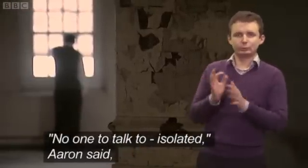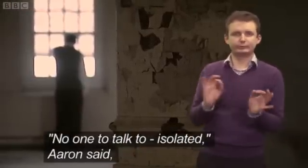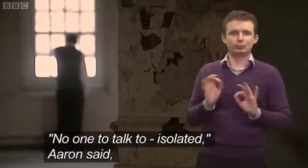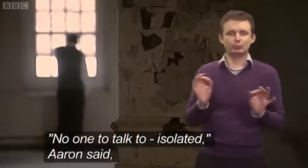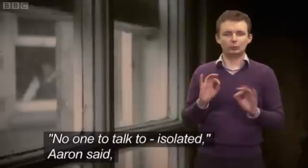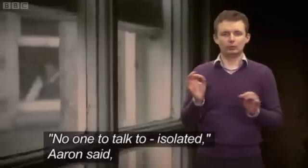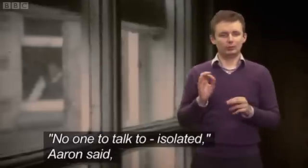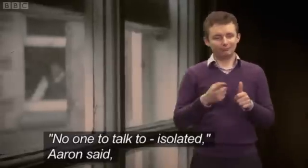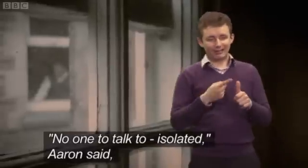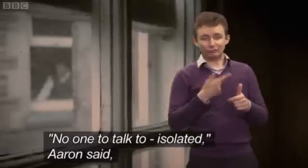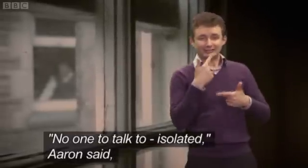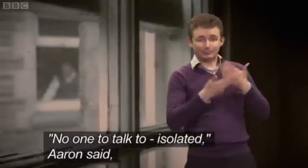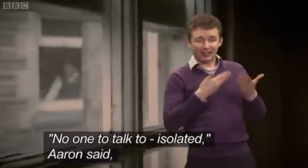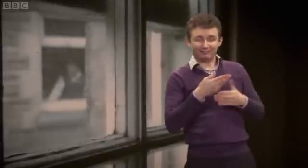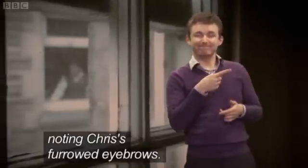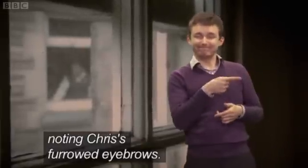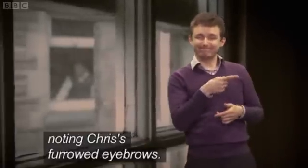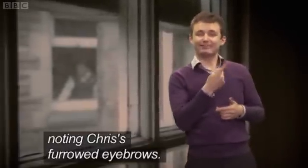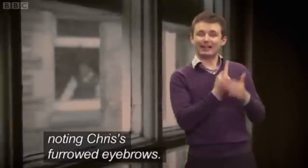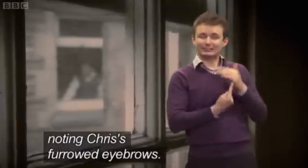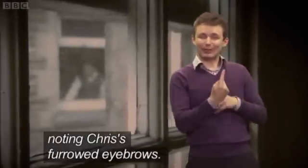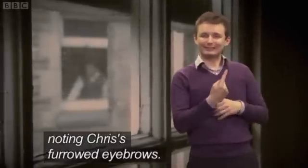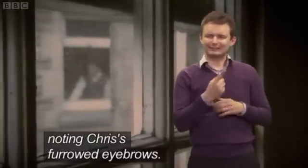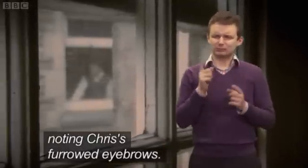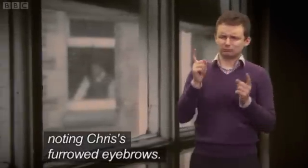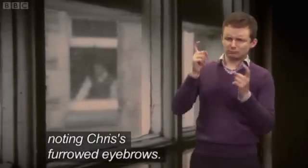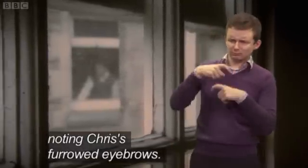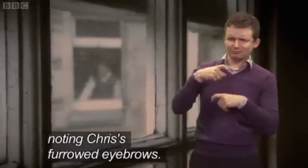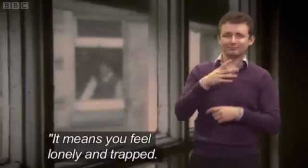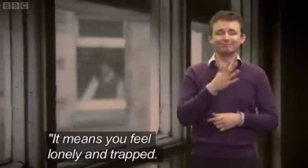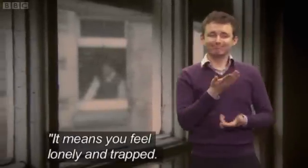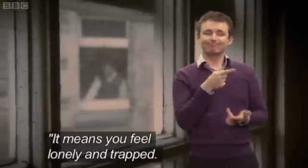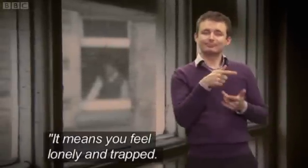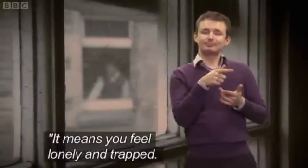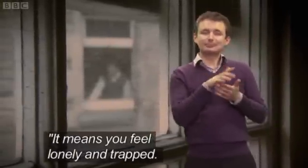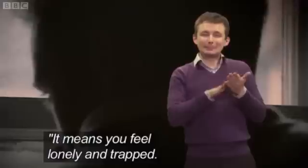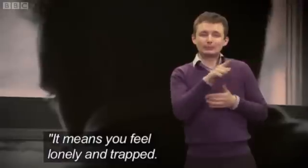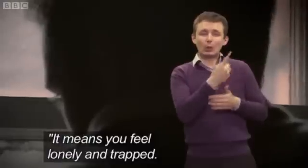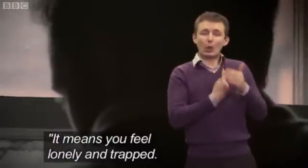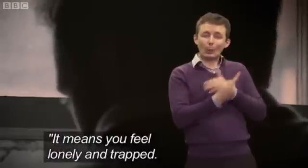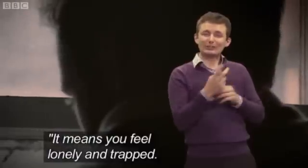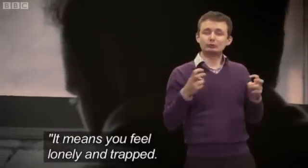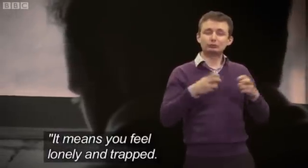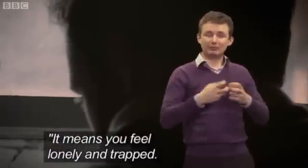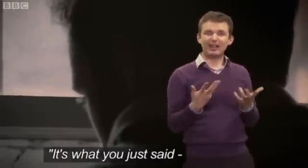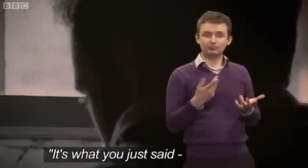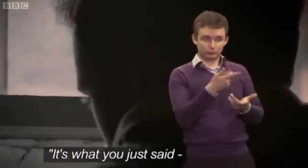Isolated, Aaron said, noting Chris's furrowed eyebrows. It means you feel lonely and trapped. It's what you just said.